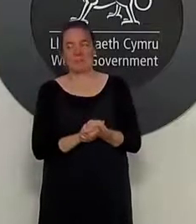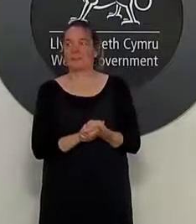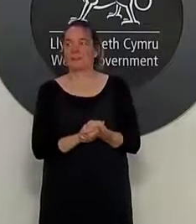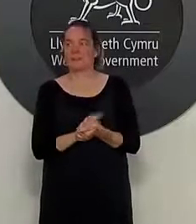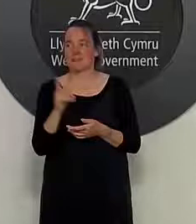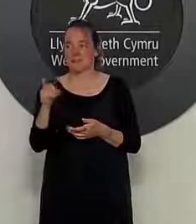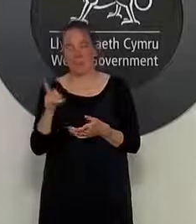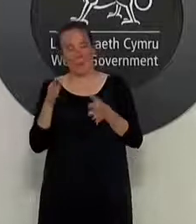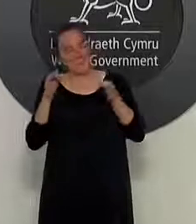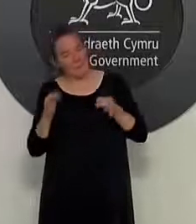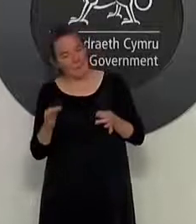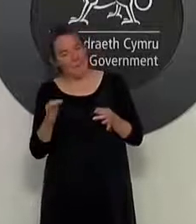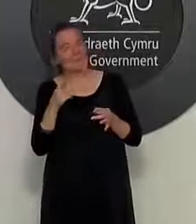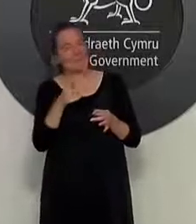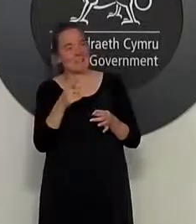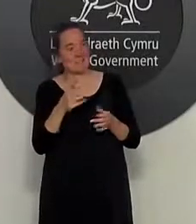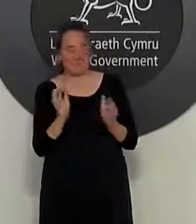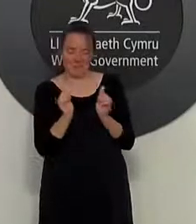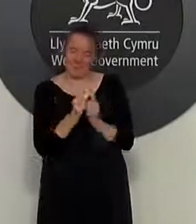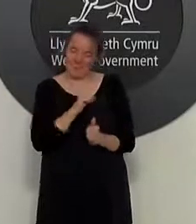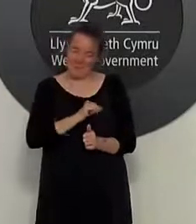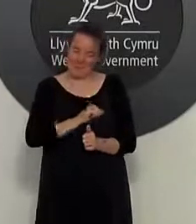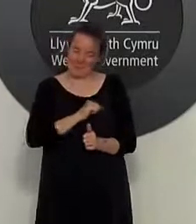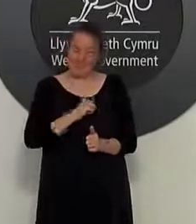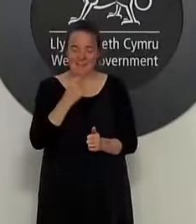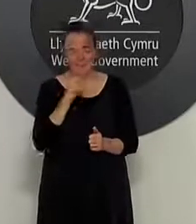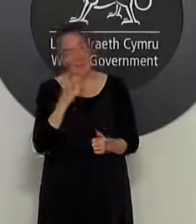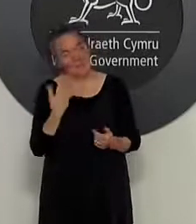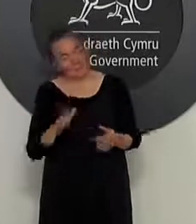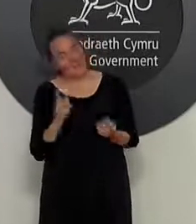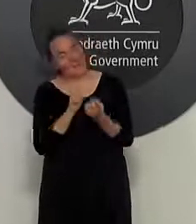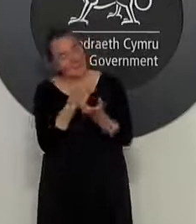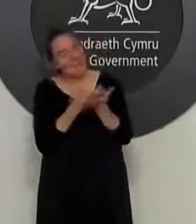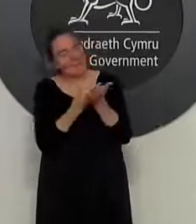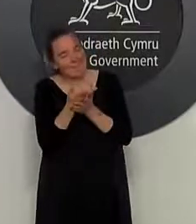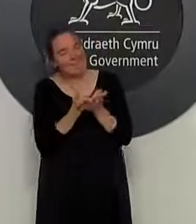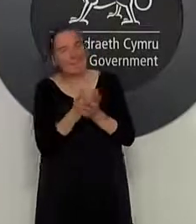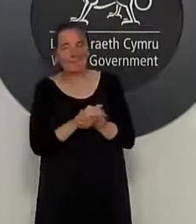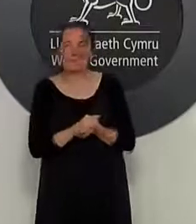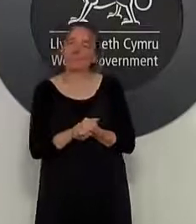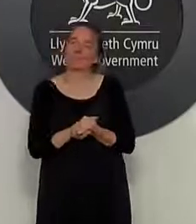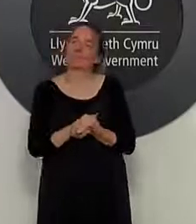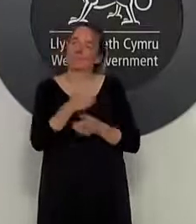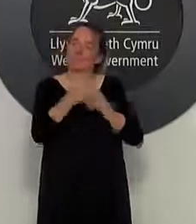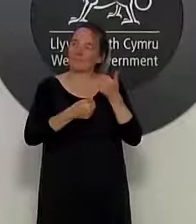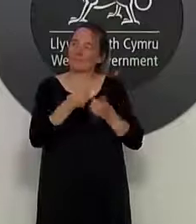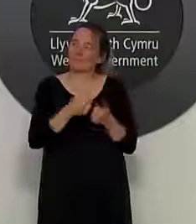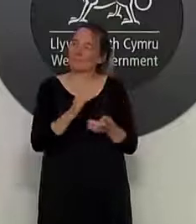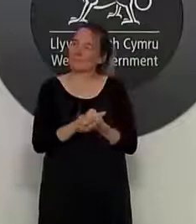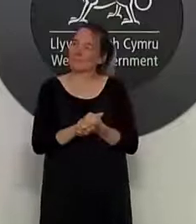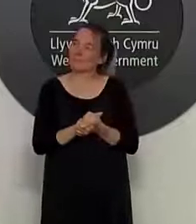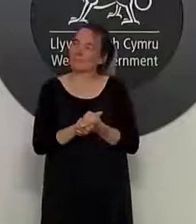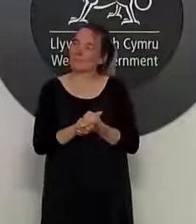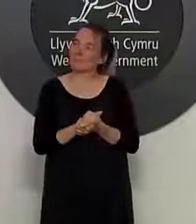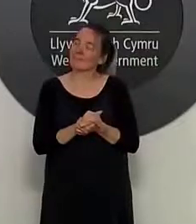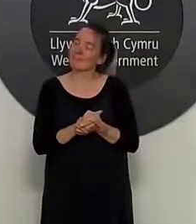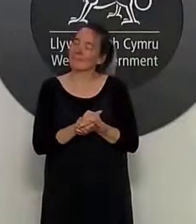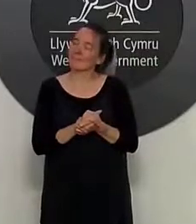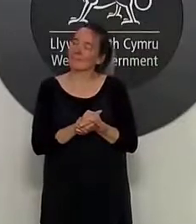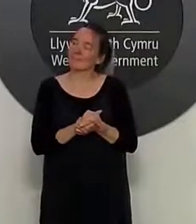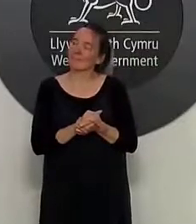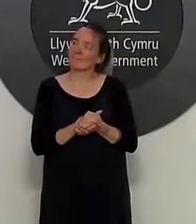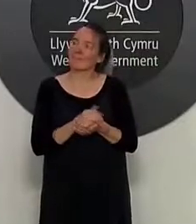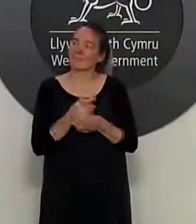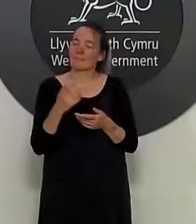that keeps a promise, Tom. And I'd just like to pay tribute, because I have an experience in referring to